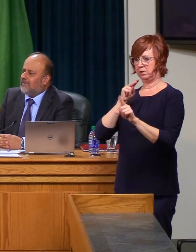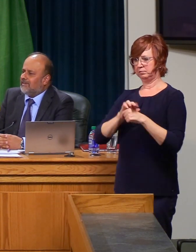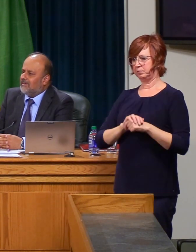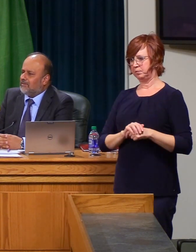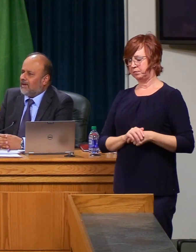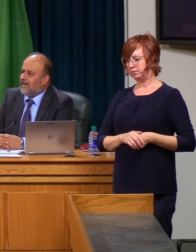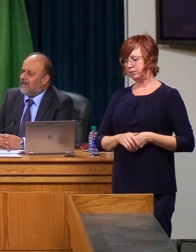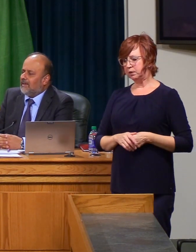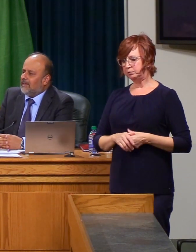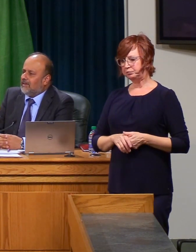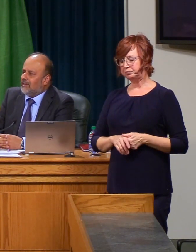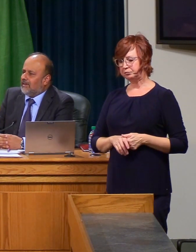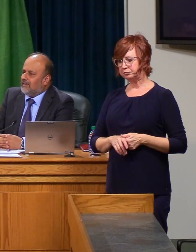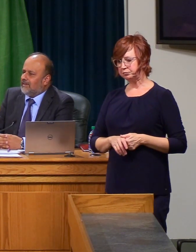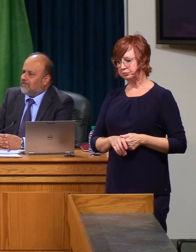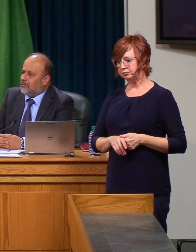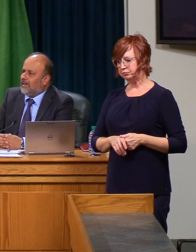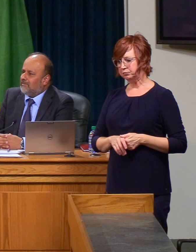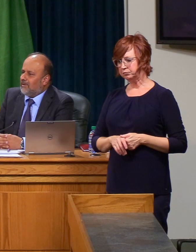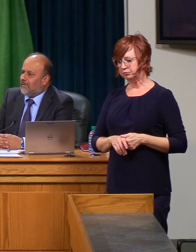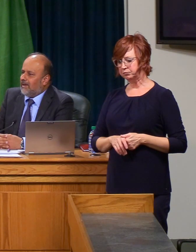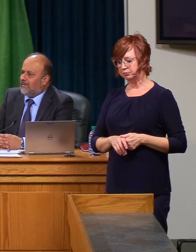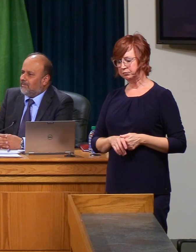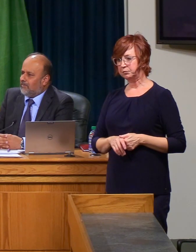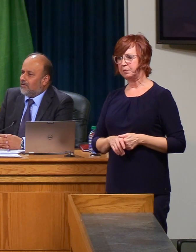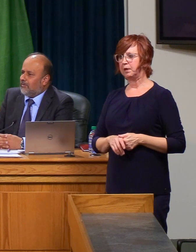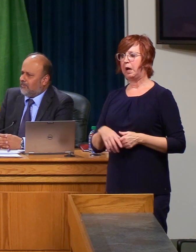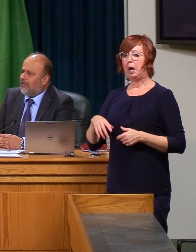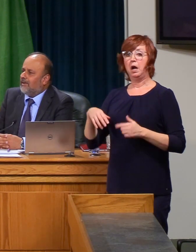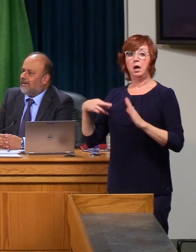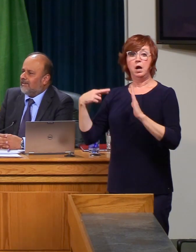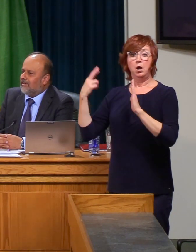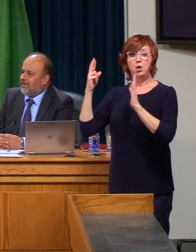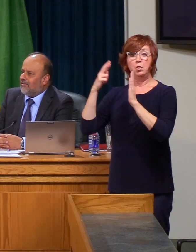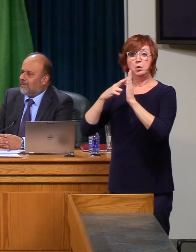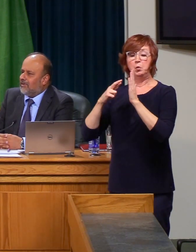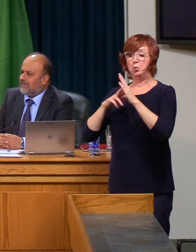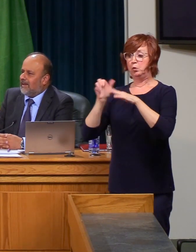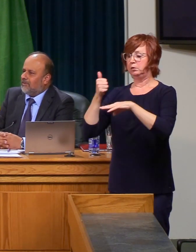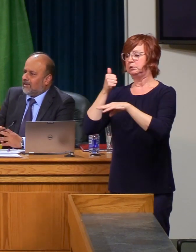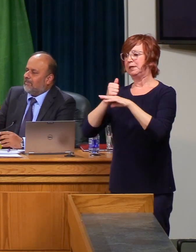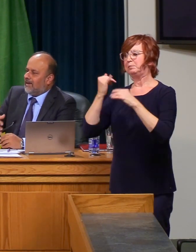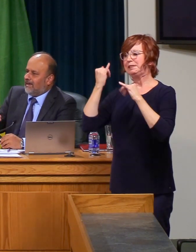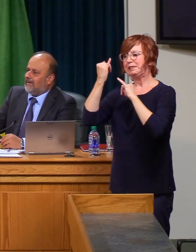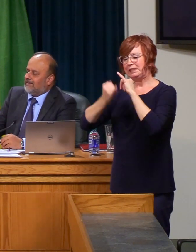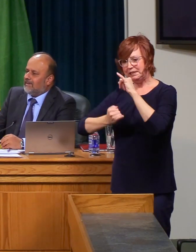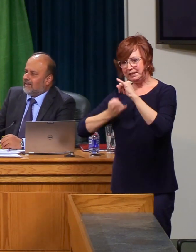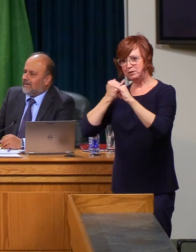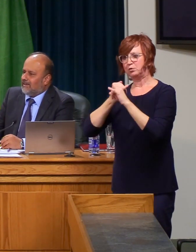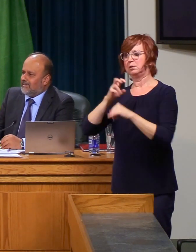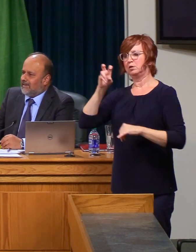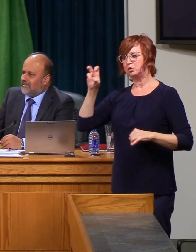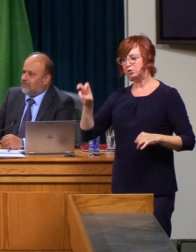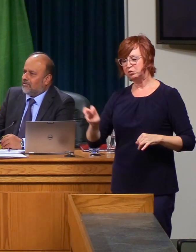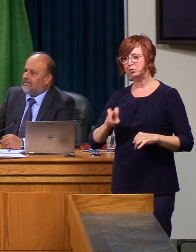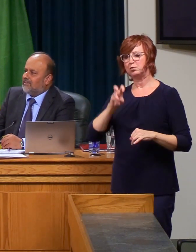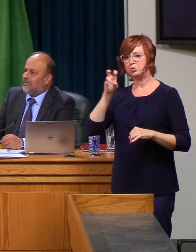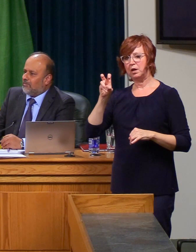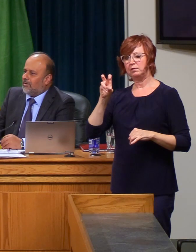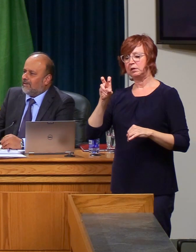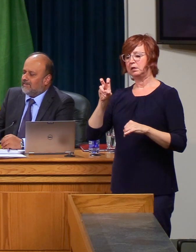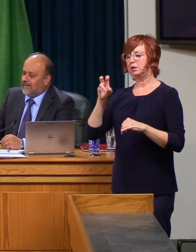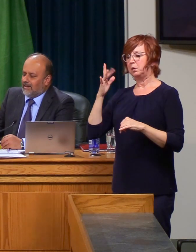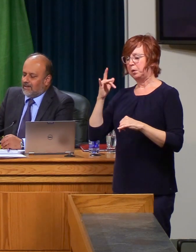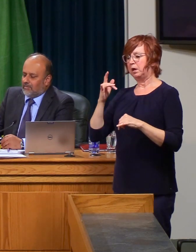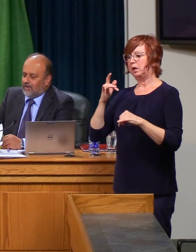of considerations why this rule has been applied for international travel, because that you can apply as it's a jurisdiction